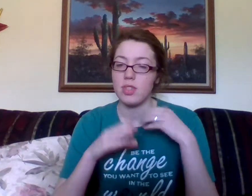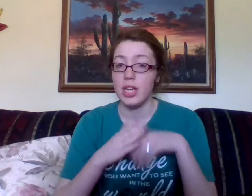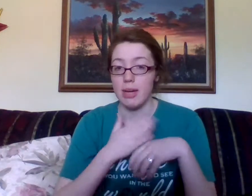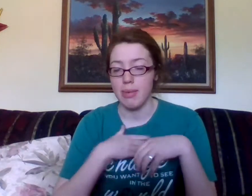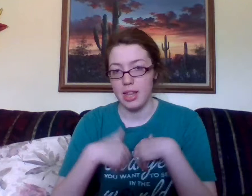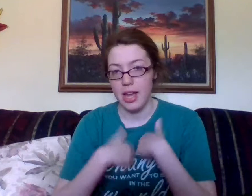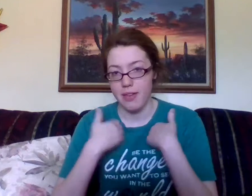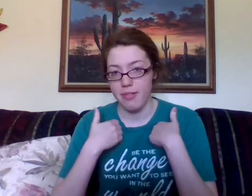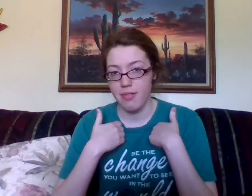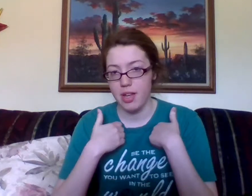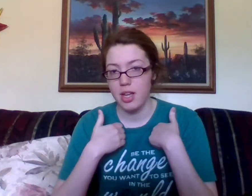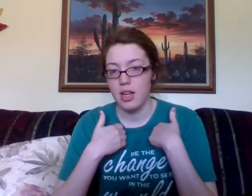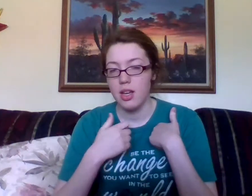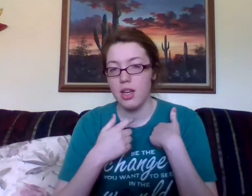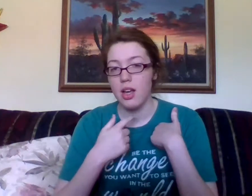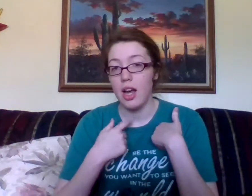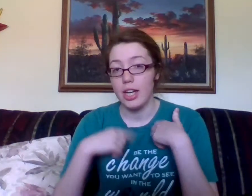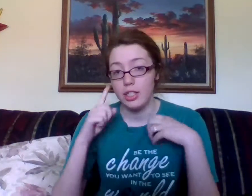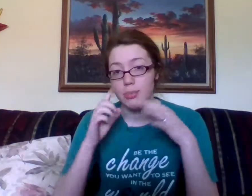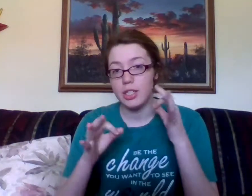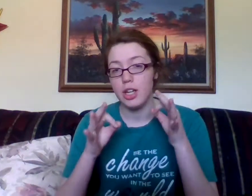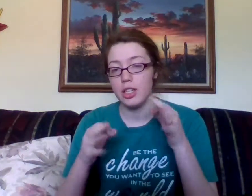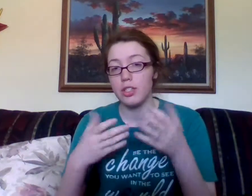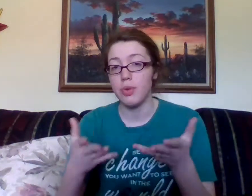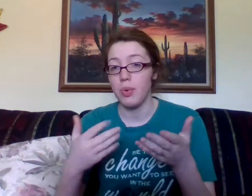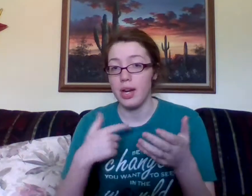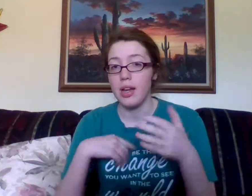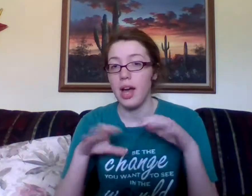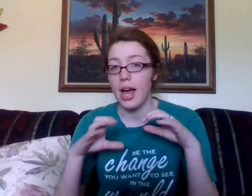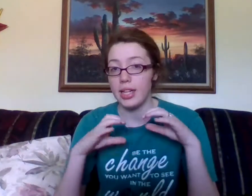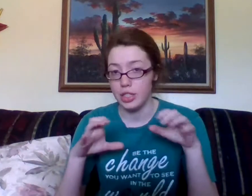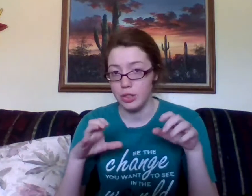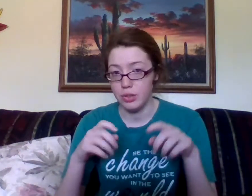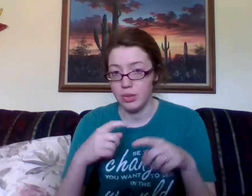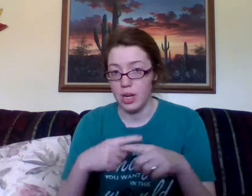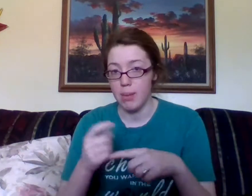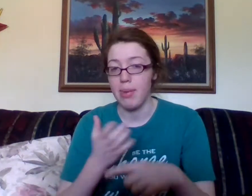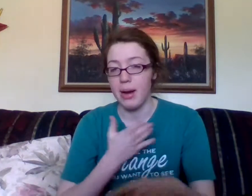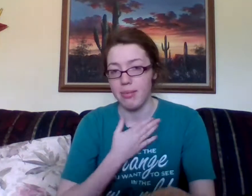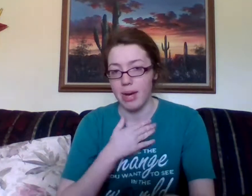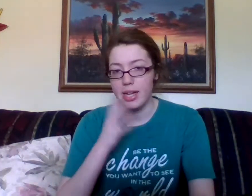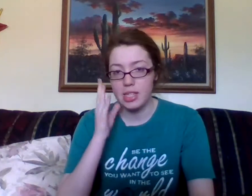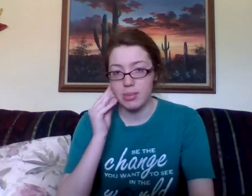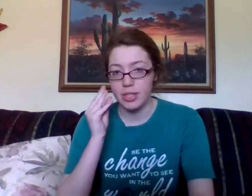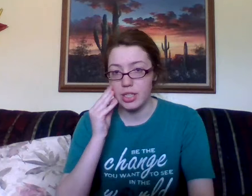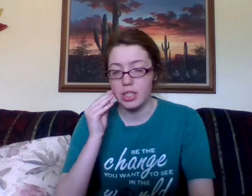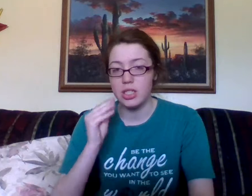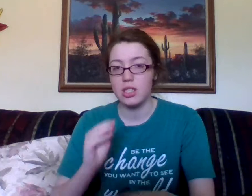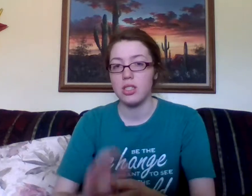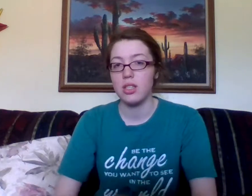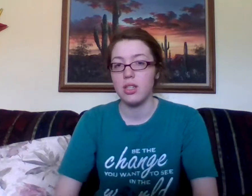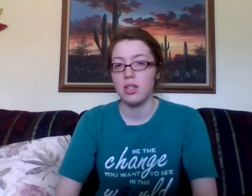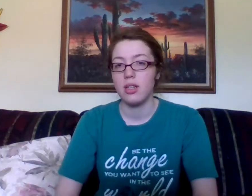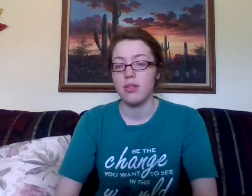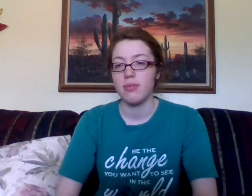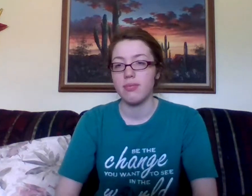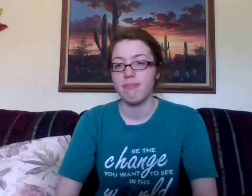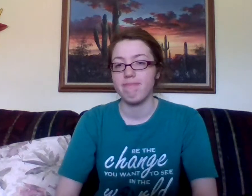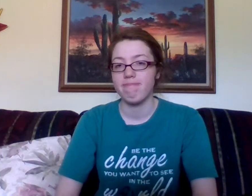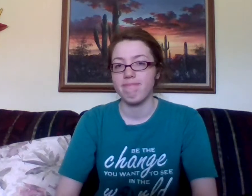in my life. I should be judged for what I do about my experiences.